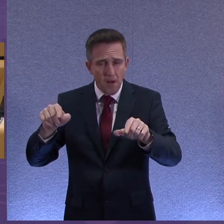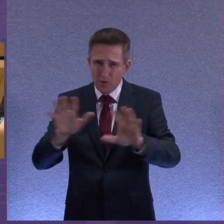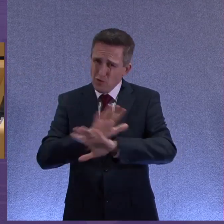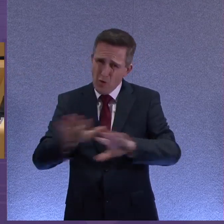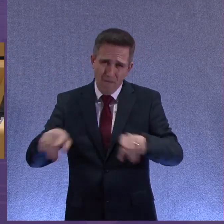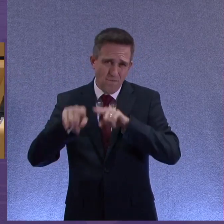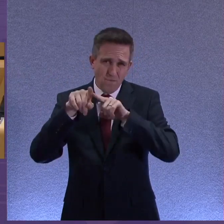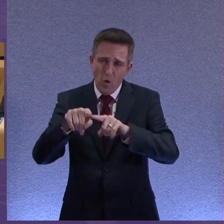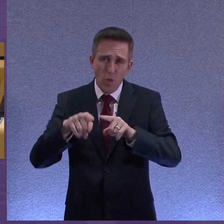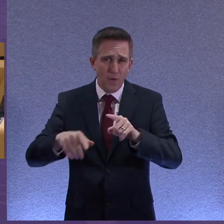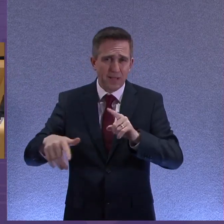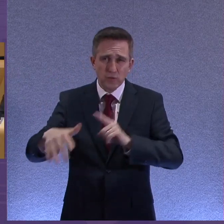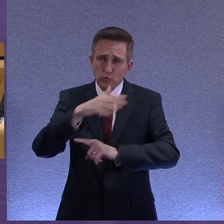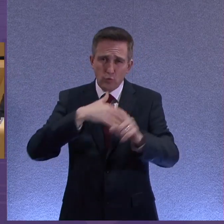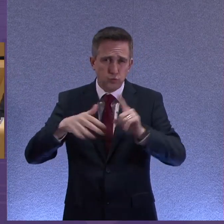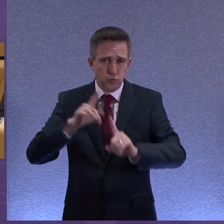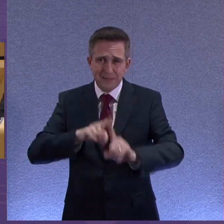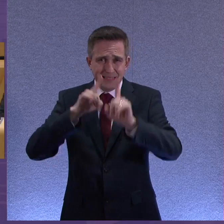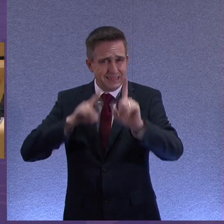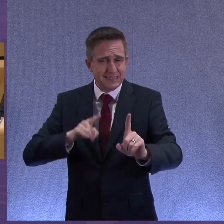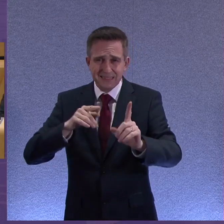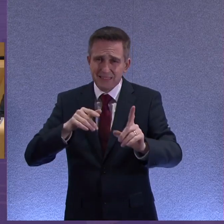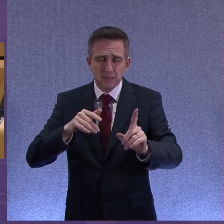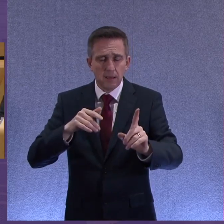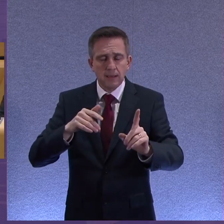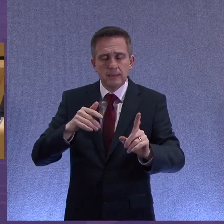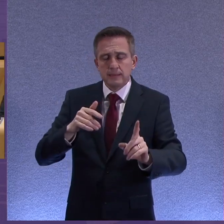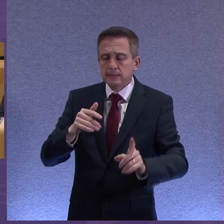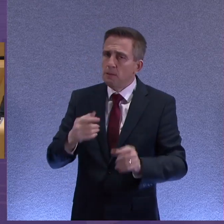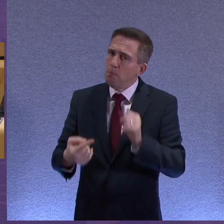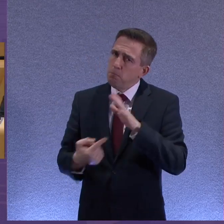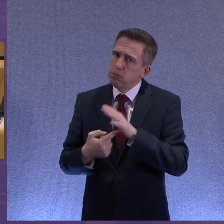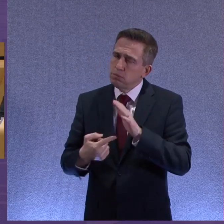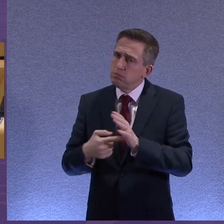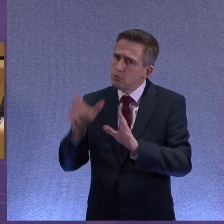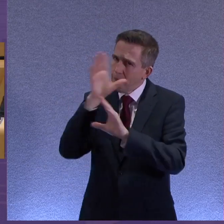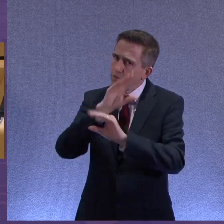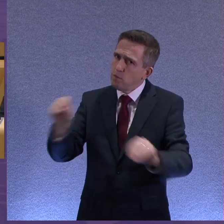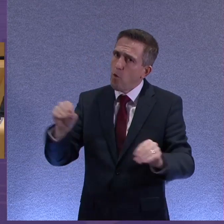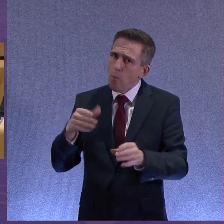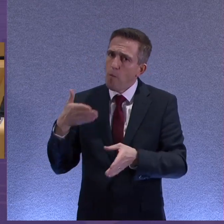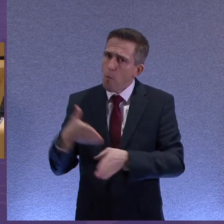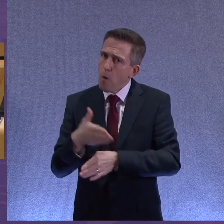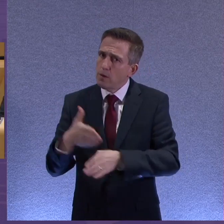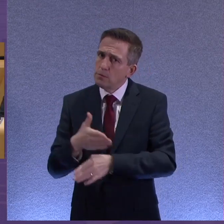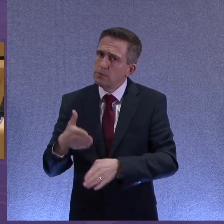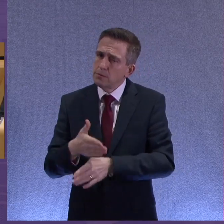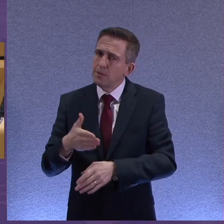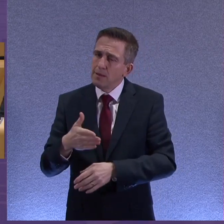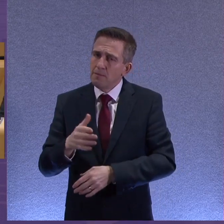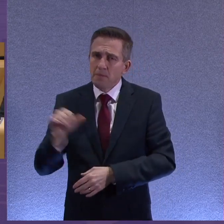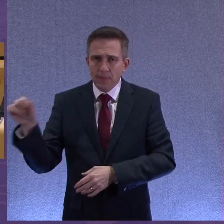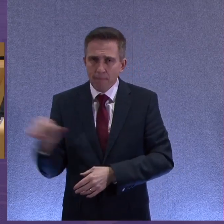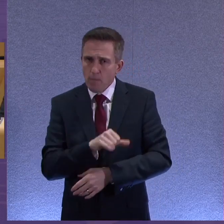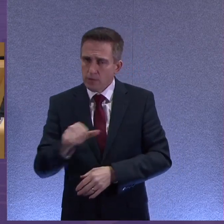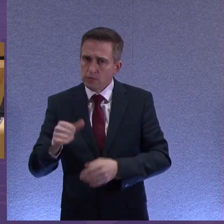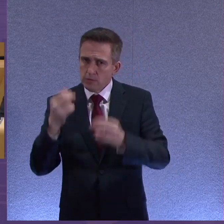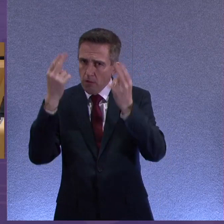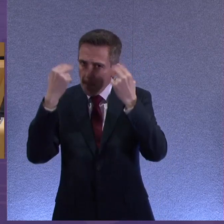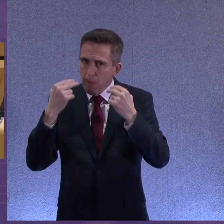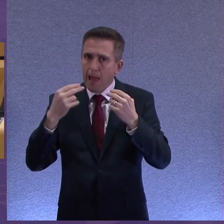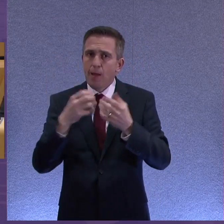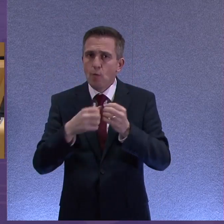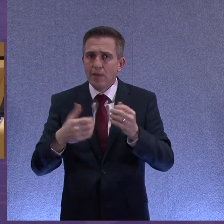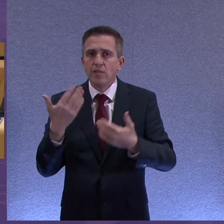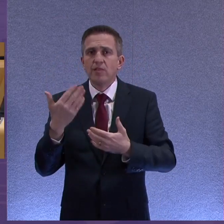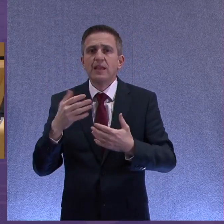distancing guidance. And I would hope we could particularly send a special message to workers that they do need to comply with this as